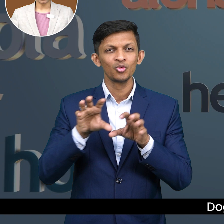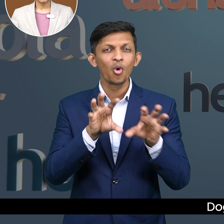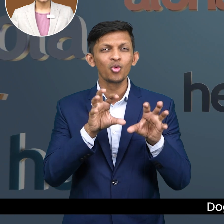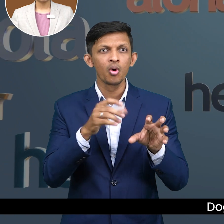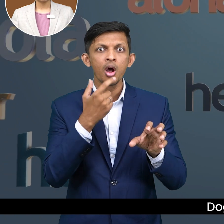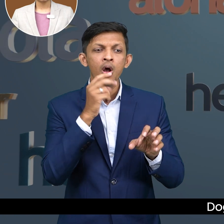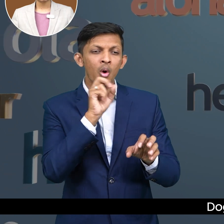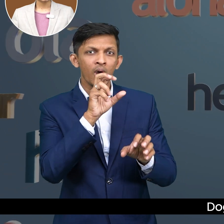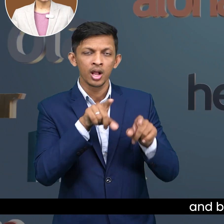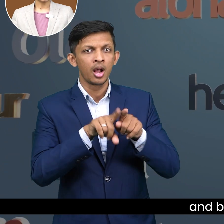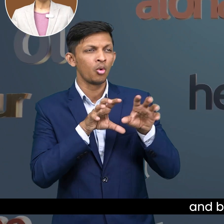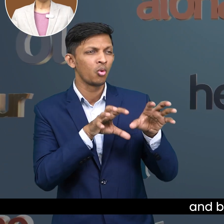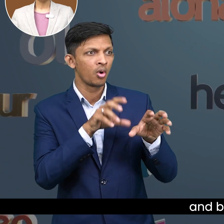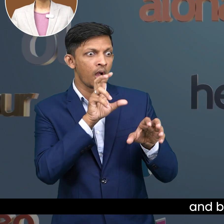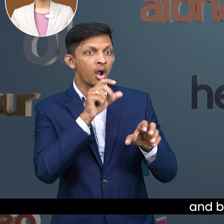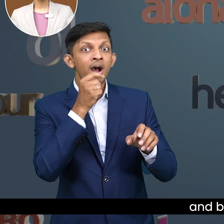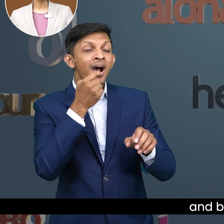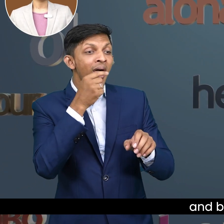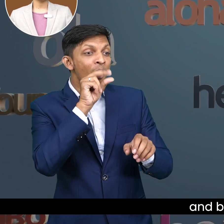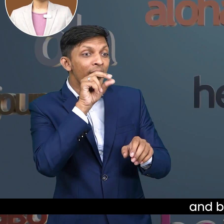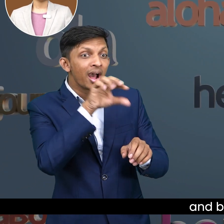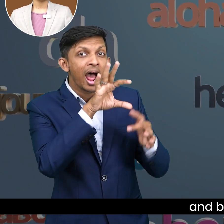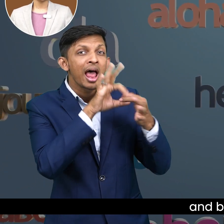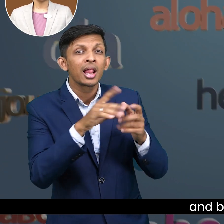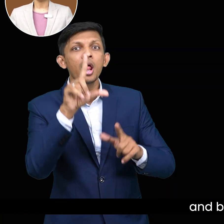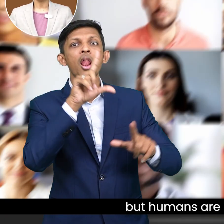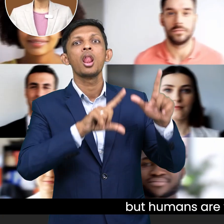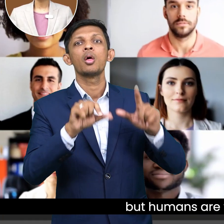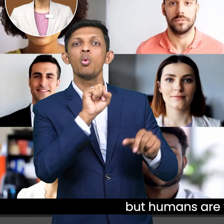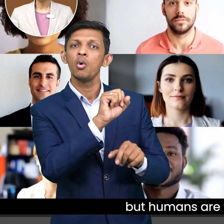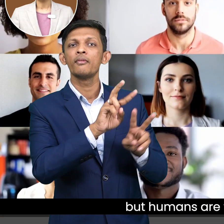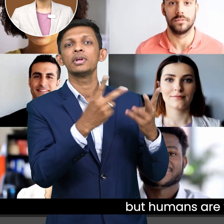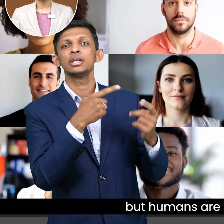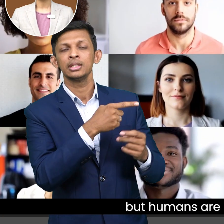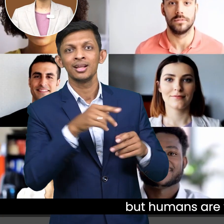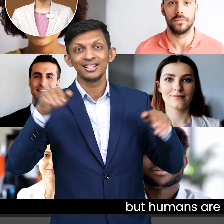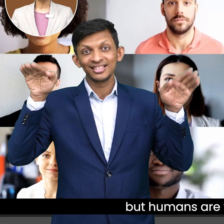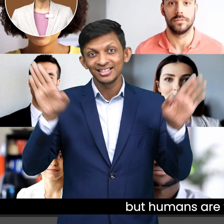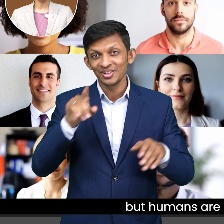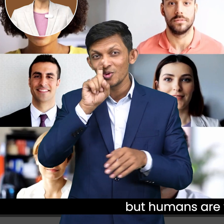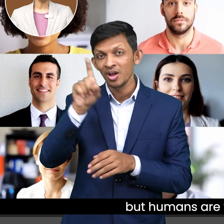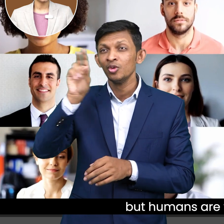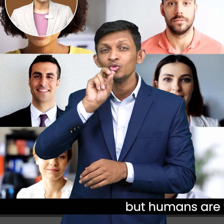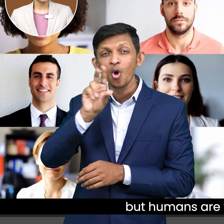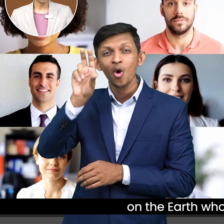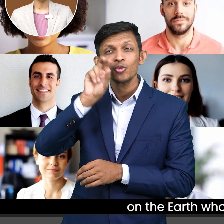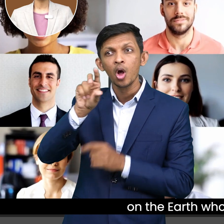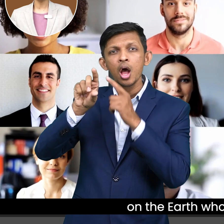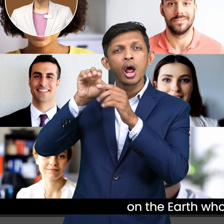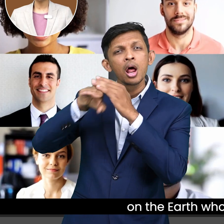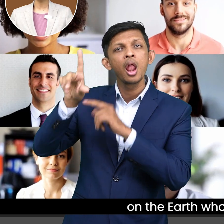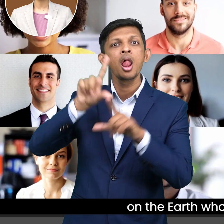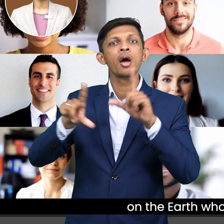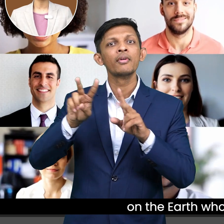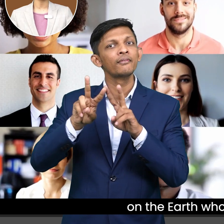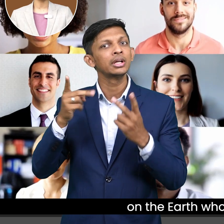Dogs bark and birds tweet, but humans are the only living beings on the